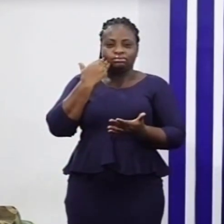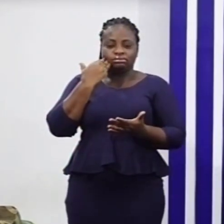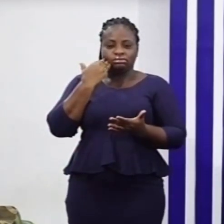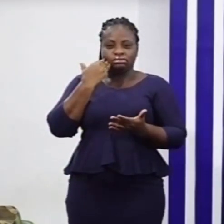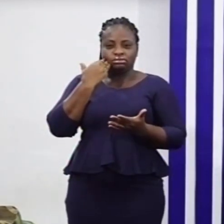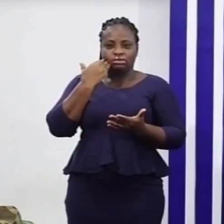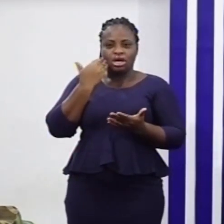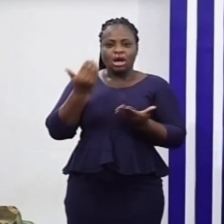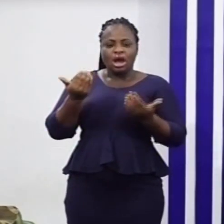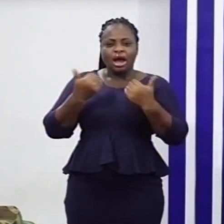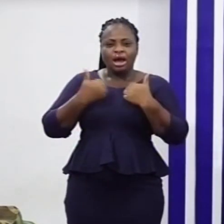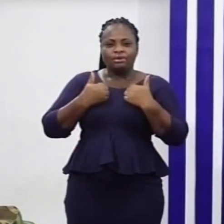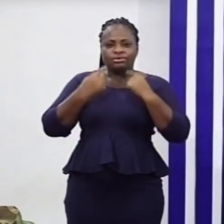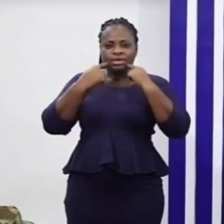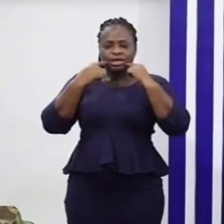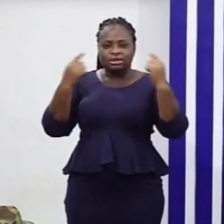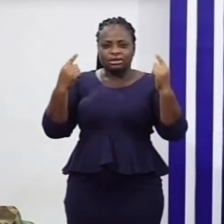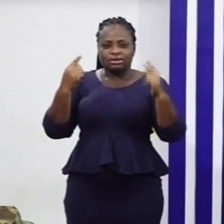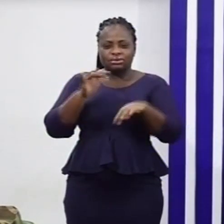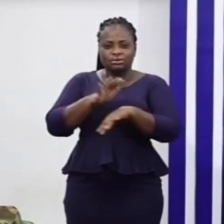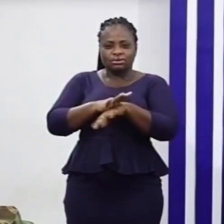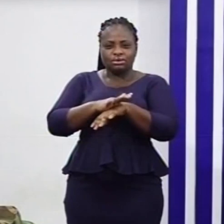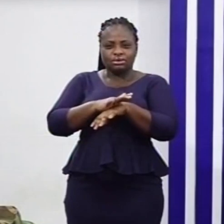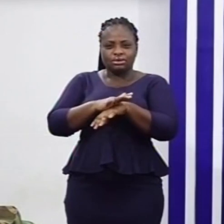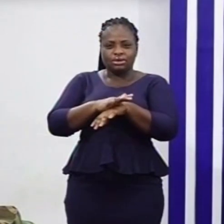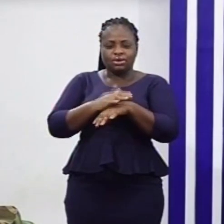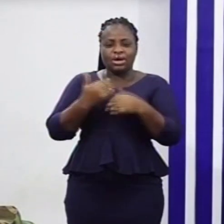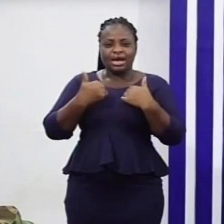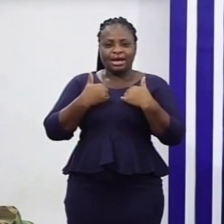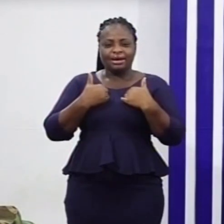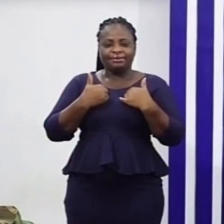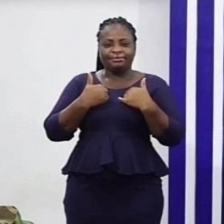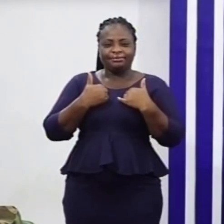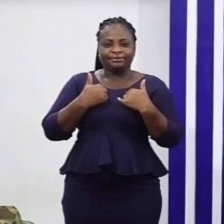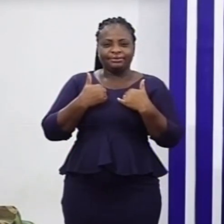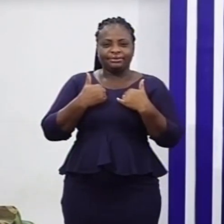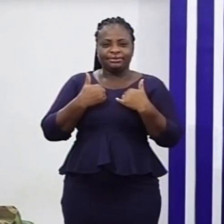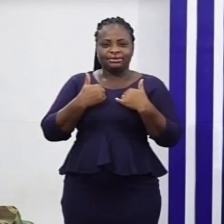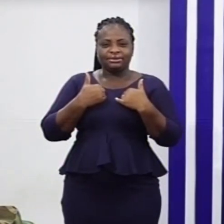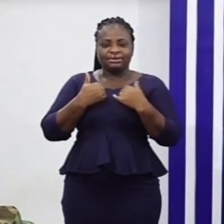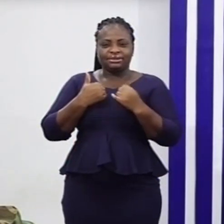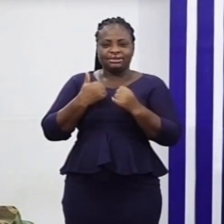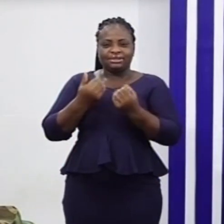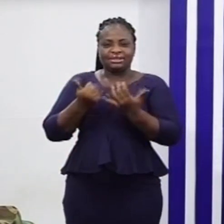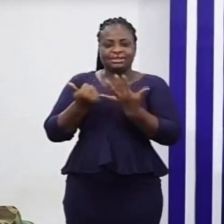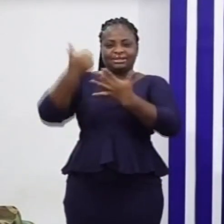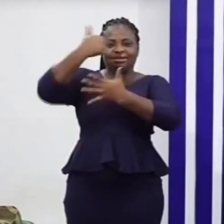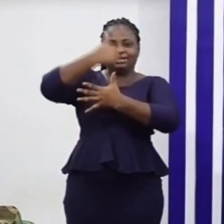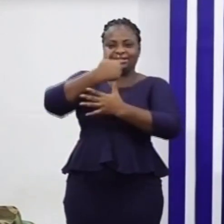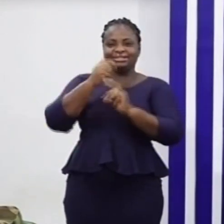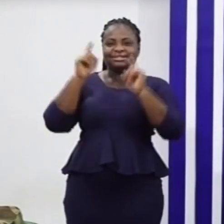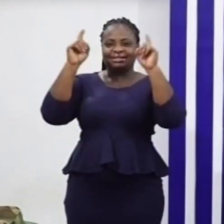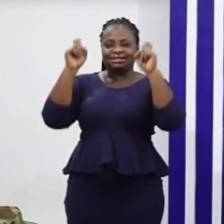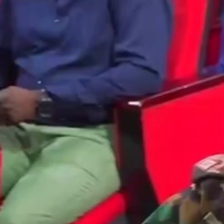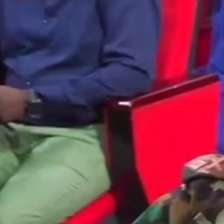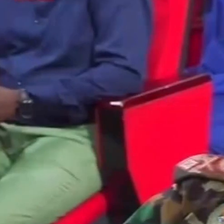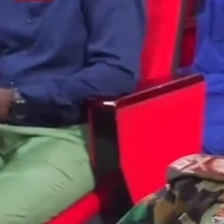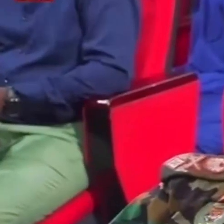We have also announced that we're embarking on what we call an enhanced testing program.